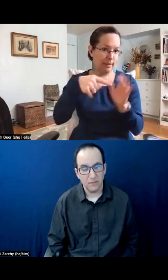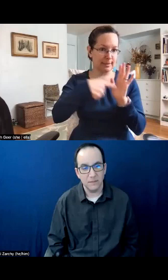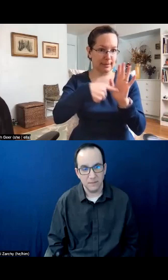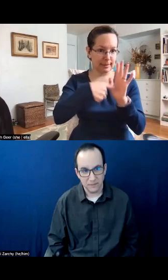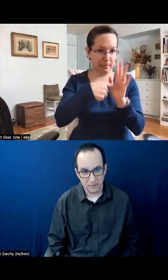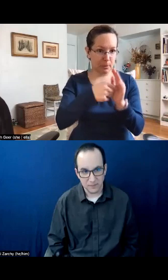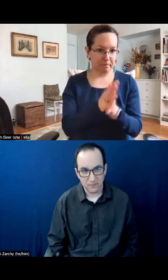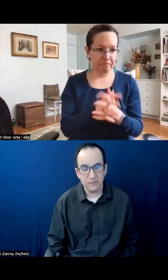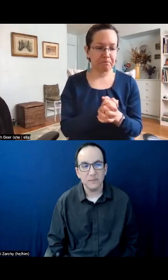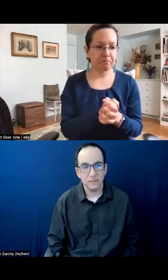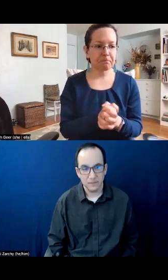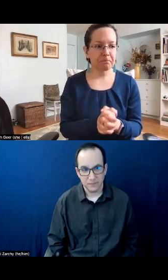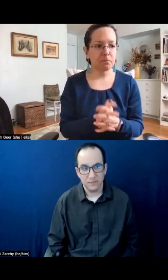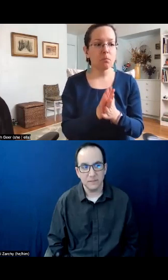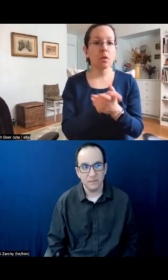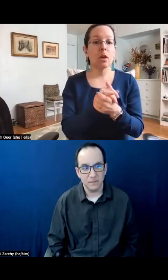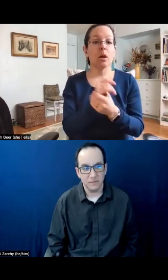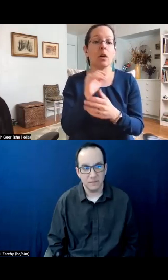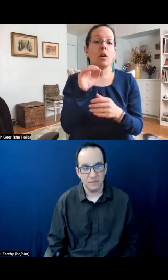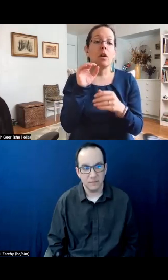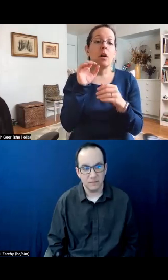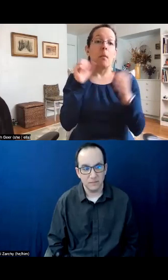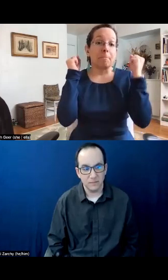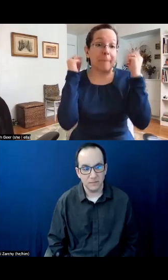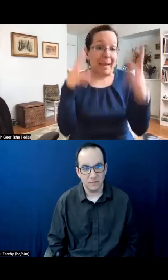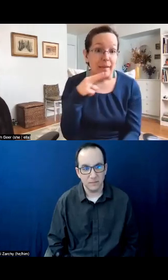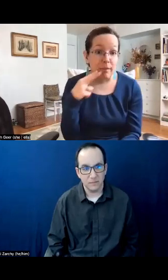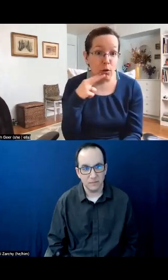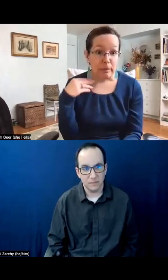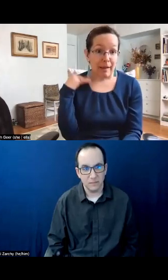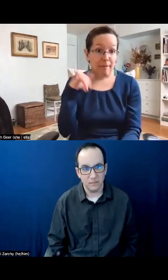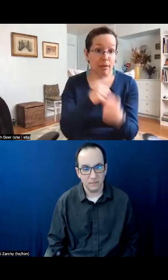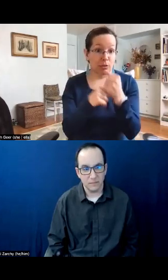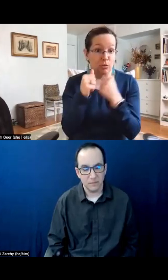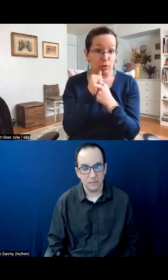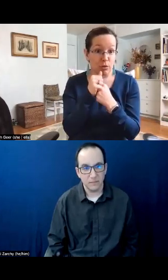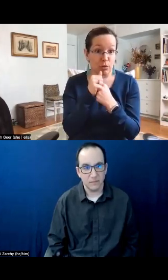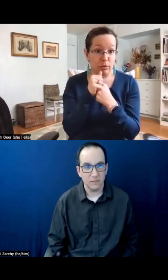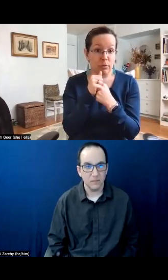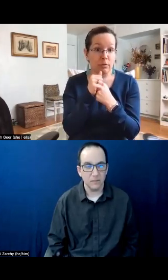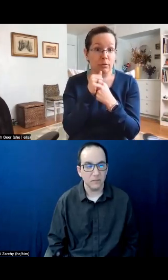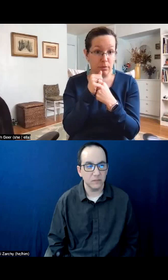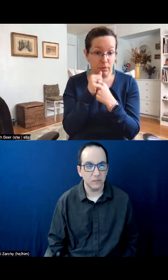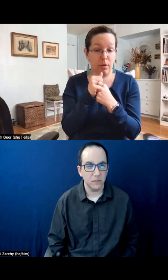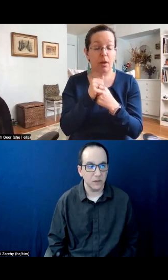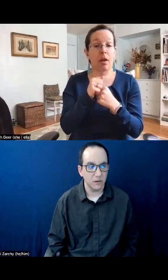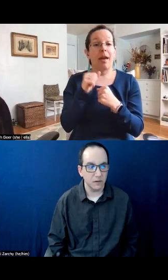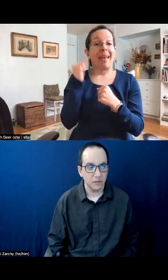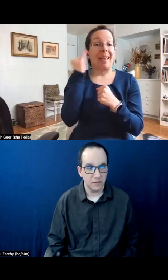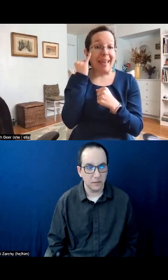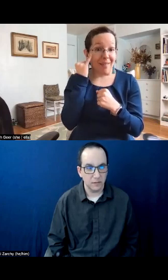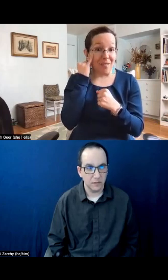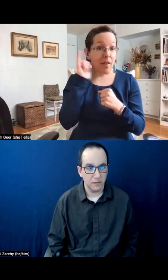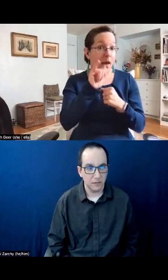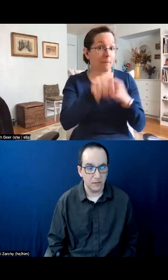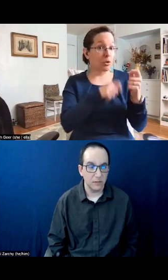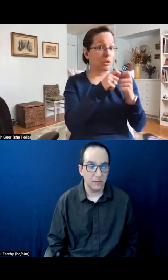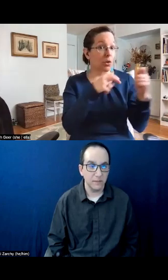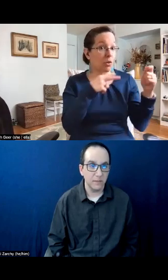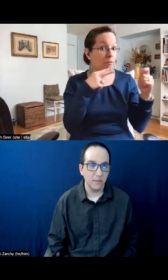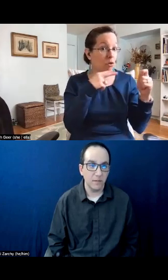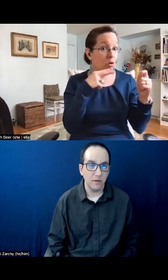in one location, right? So that's an example, to tell someone to sit down. There are many verbs that do have that